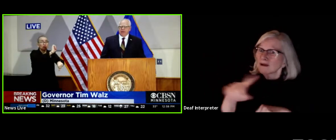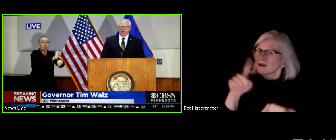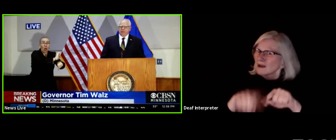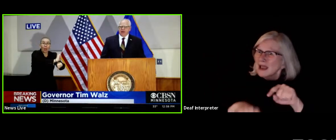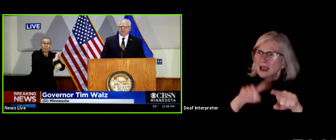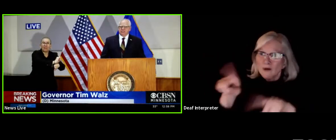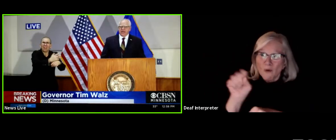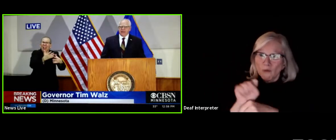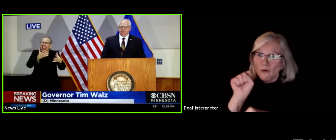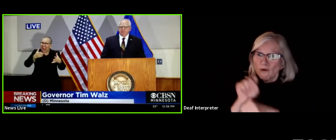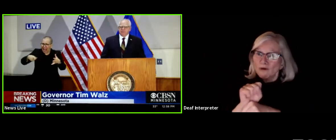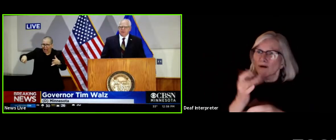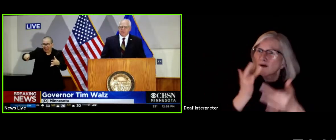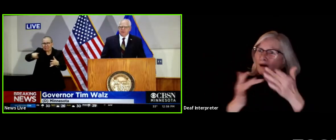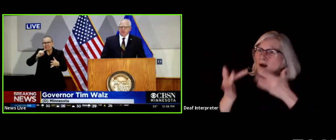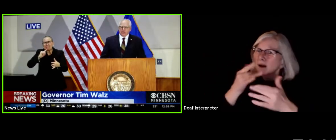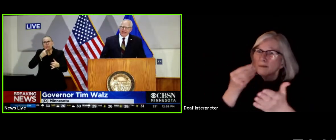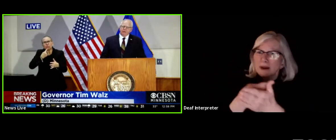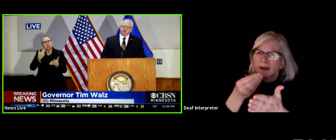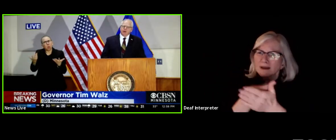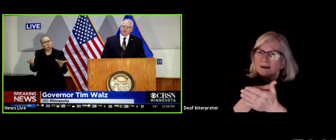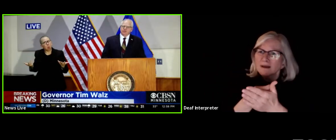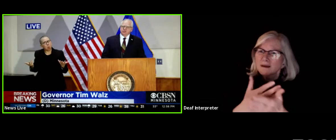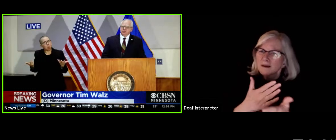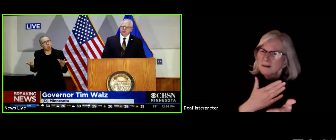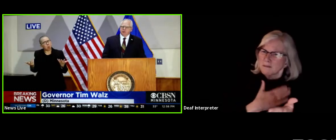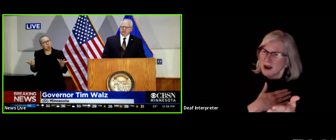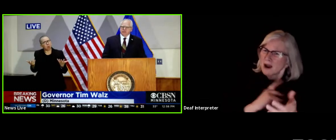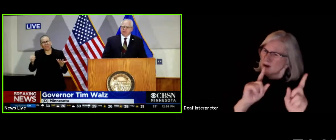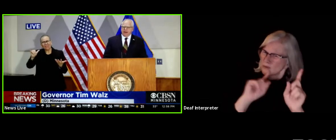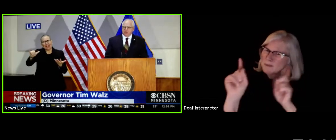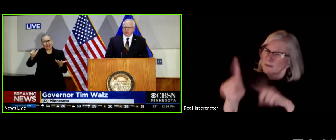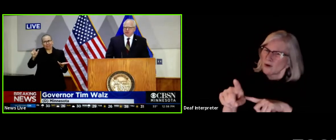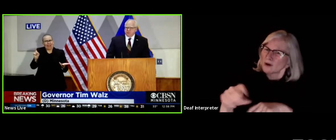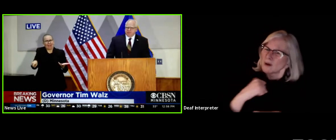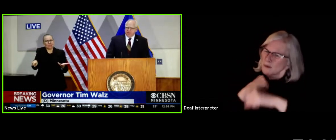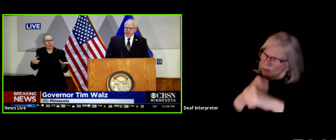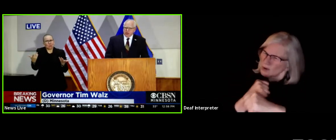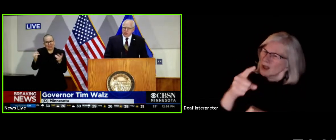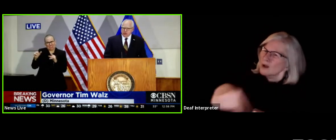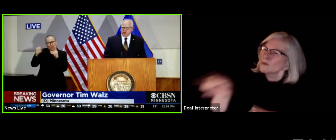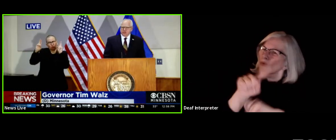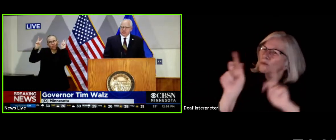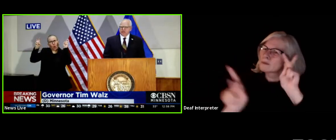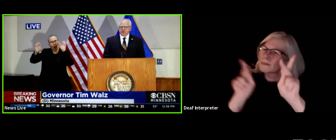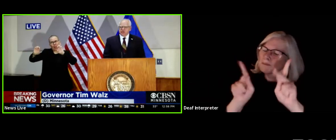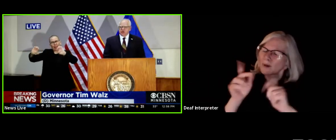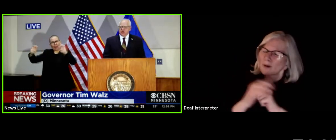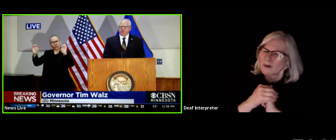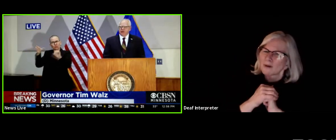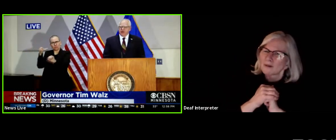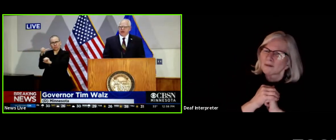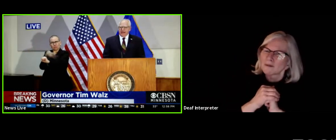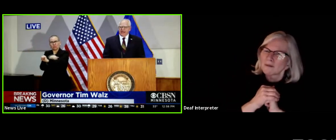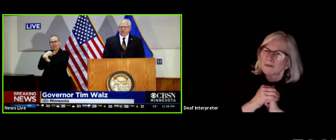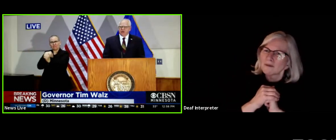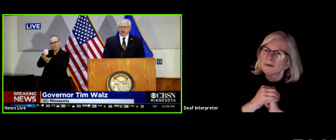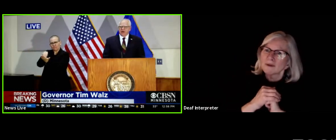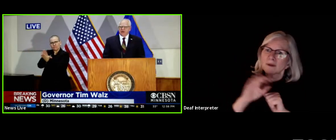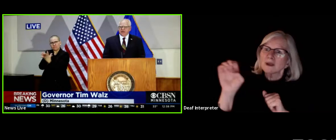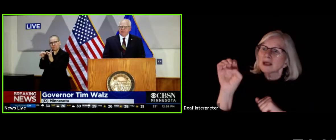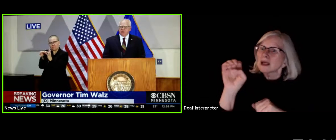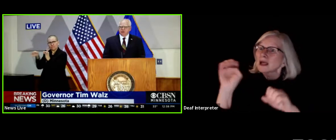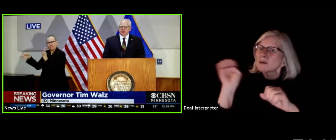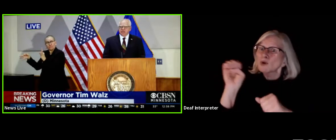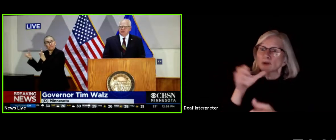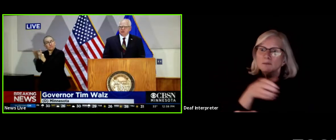happen. And I would have to say, the language around this issue of emergency powers When you as a legislature go in front of an angry crowd